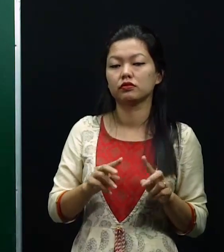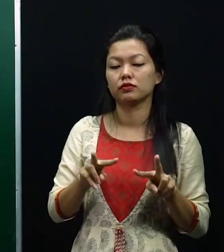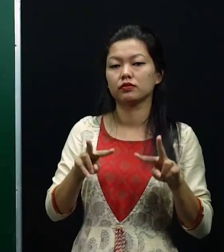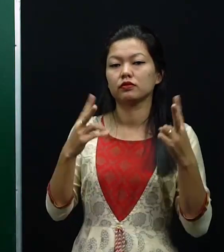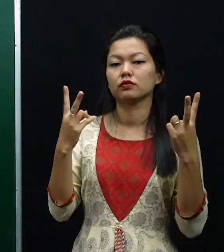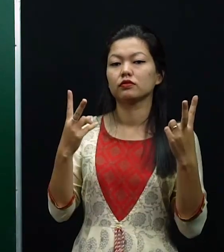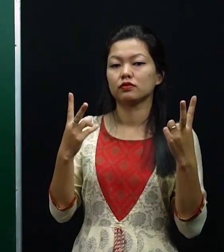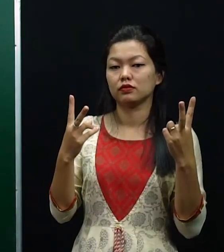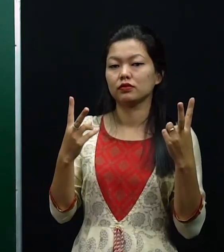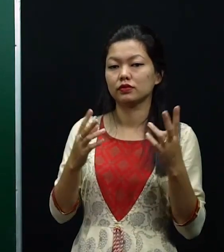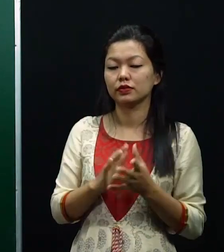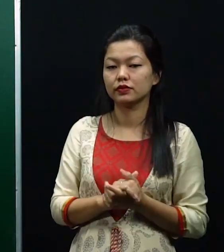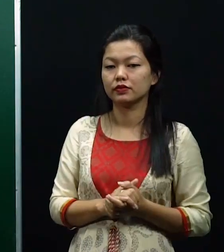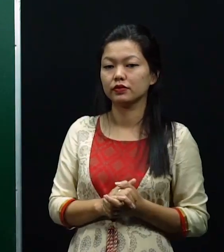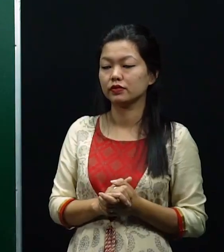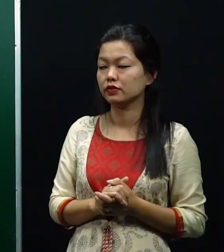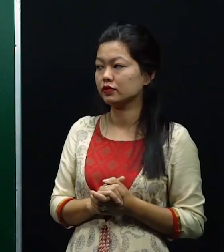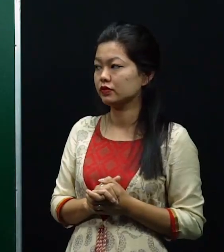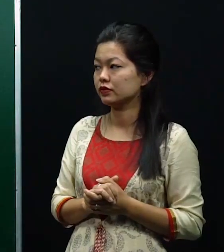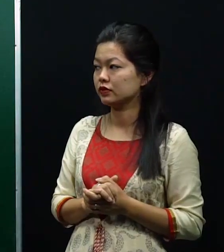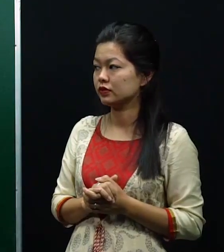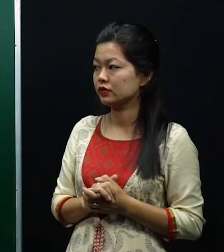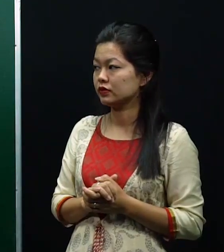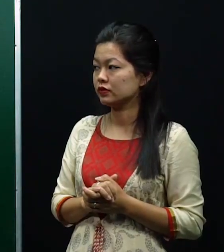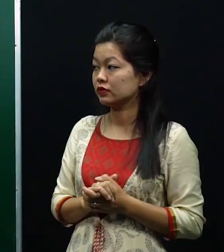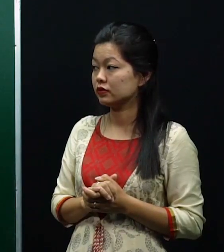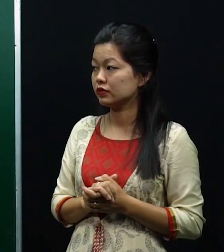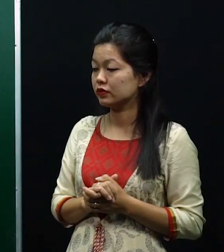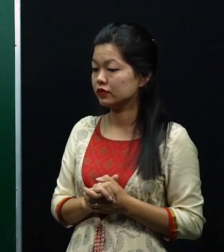some qualities that he could not accept from